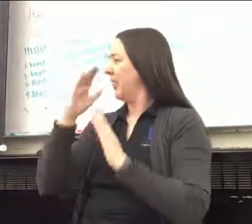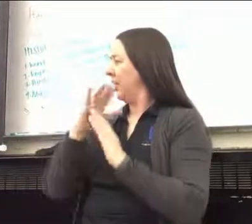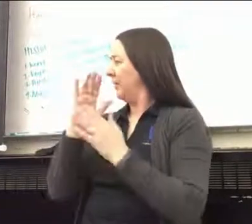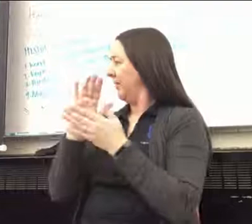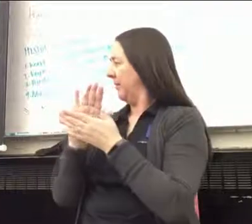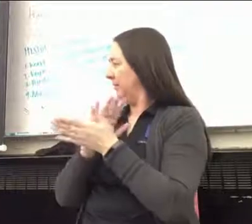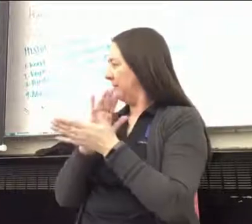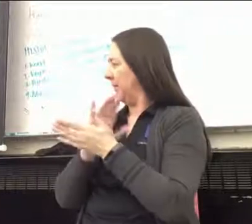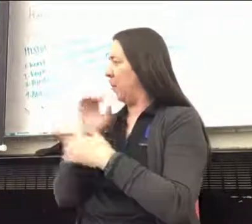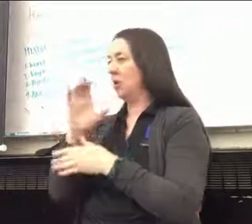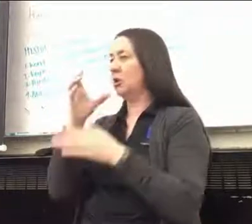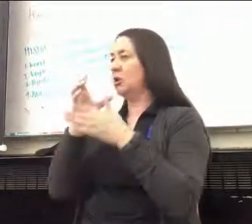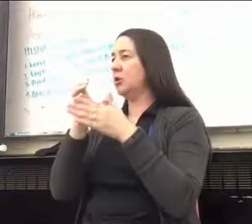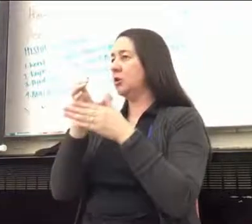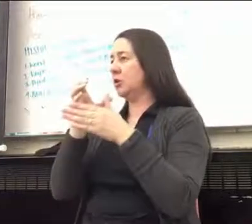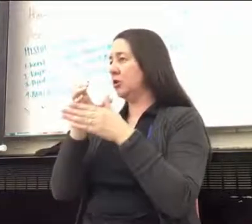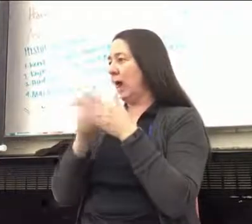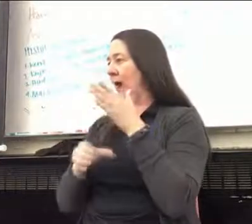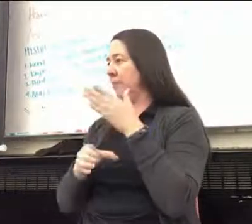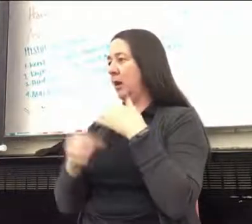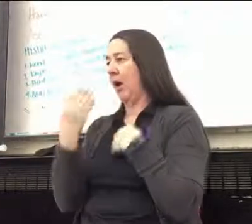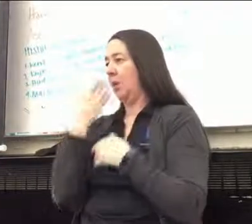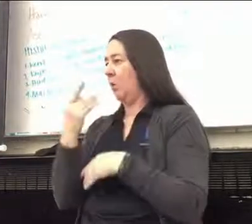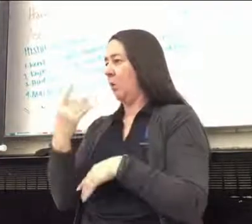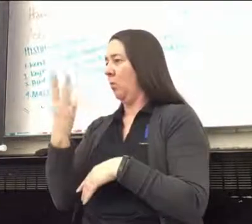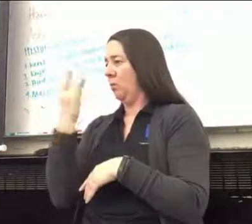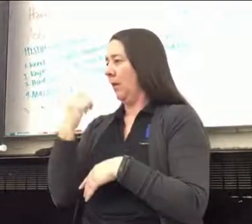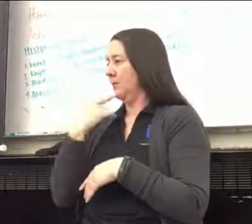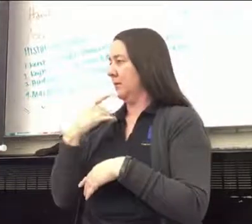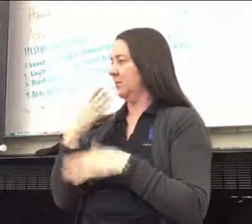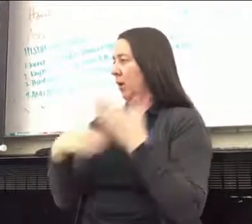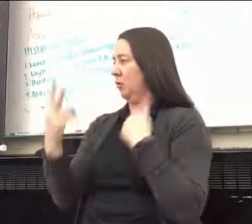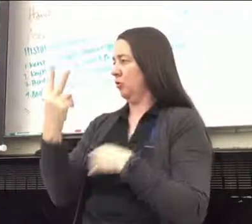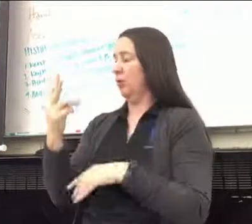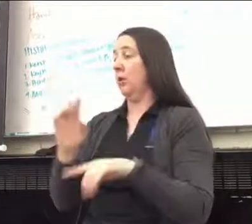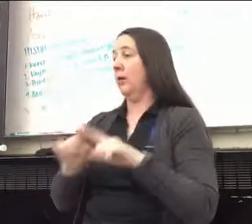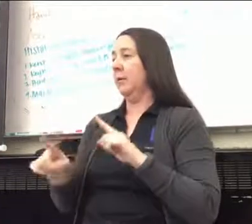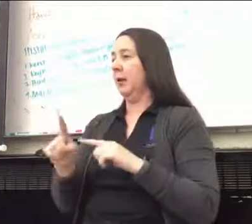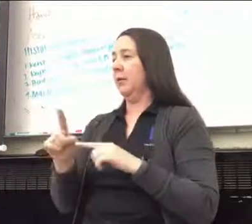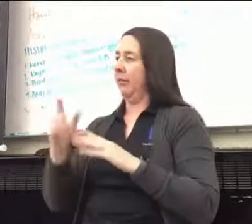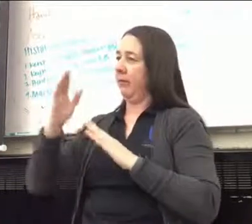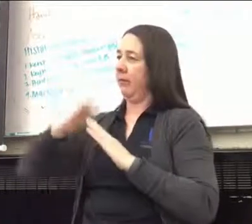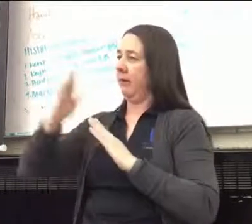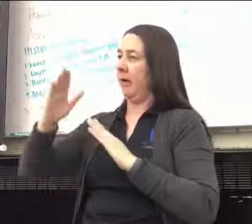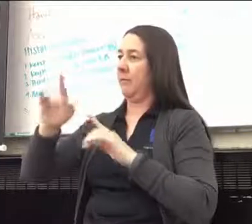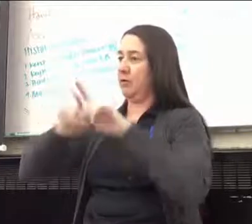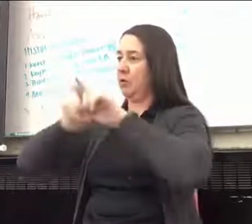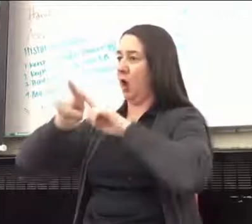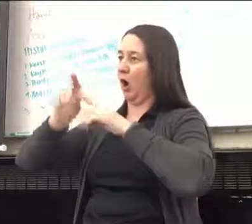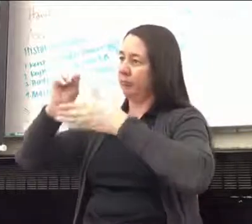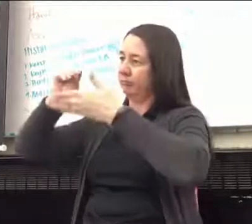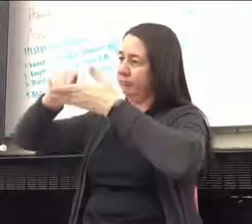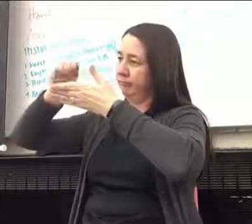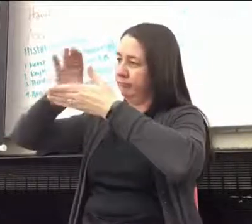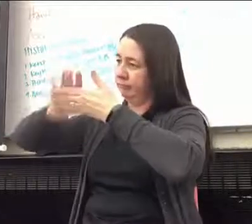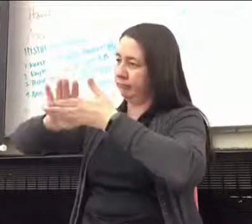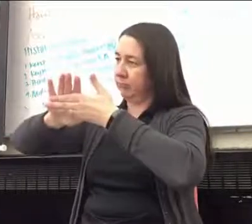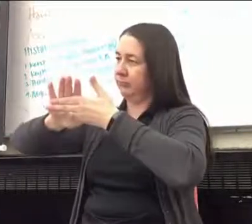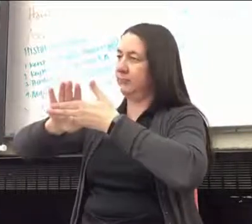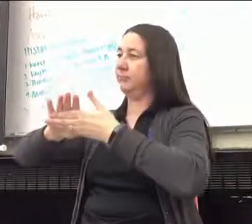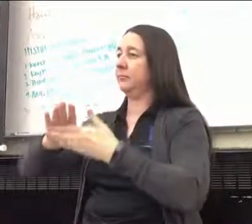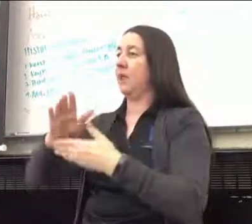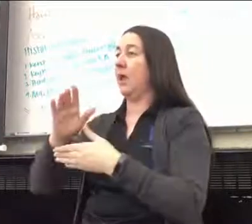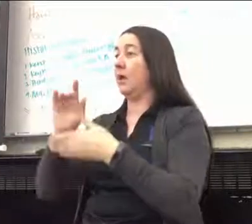the top of the chapter 20, I don't know why it says part 2, but okay, so starring this, and I would